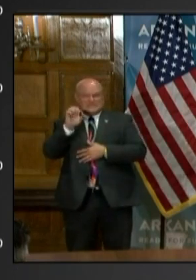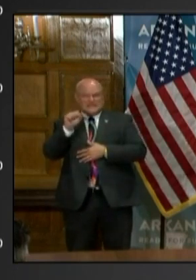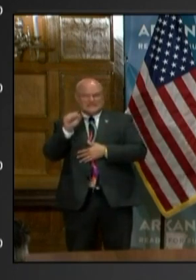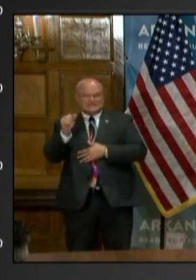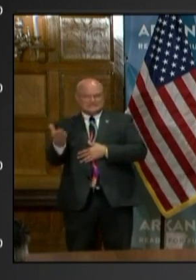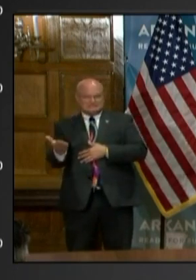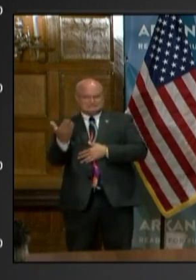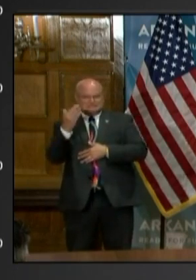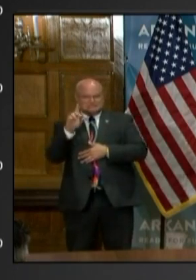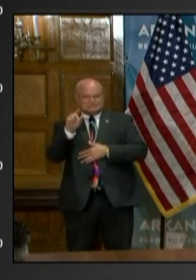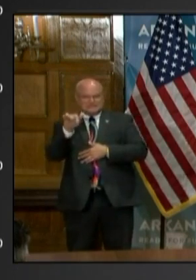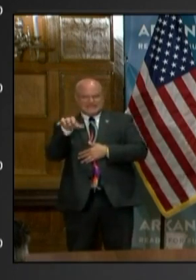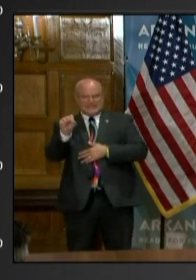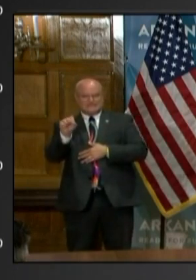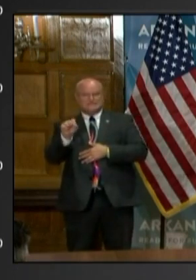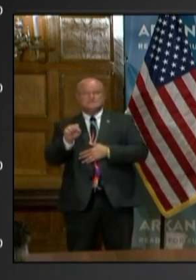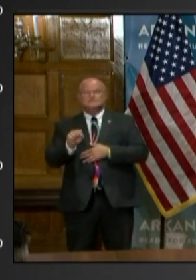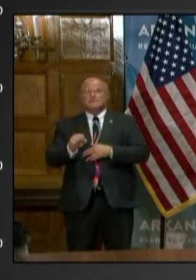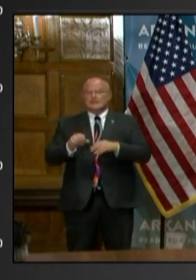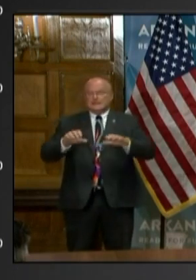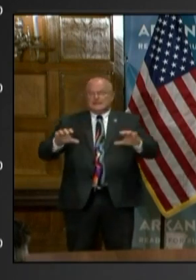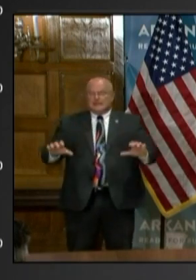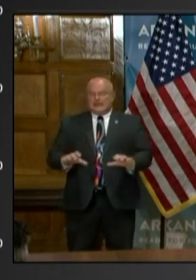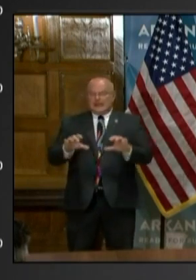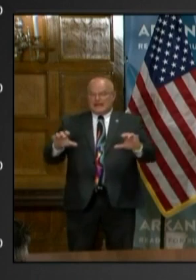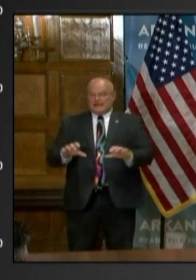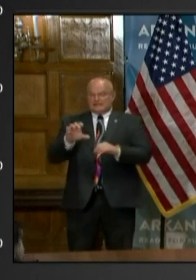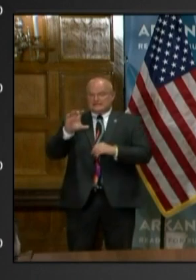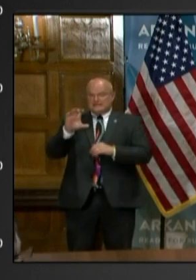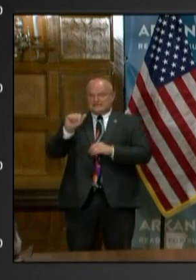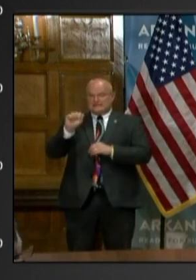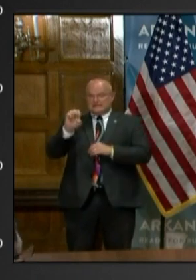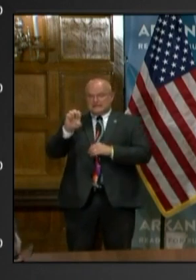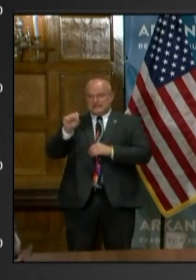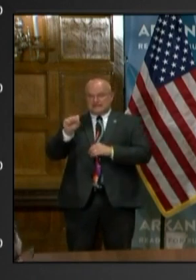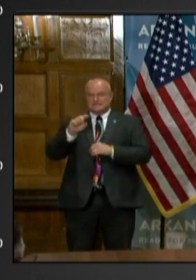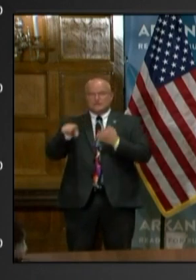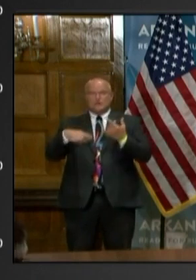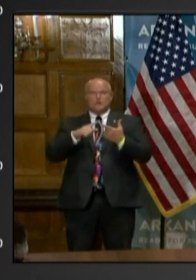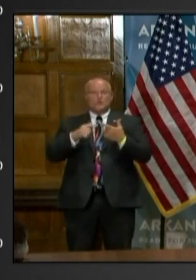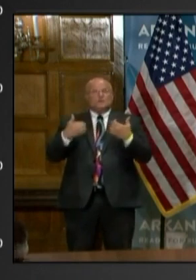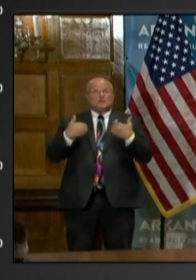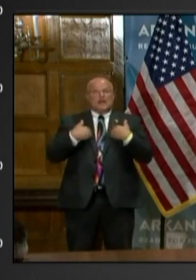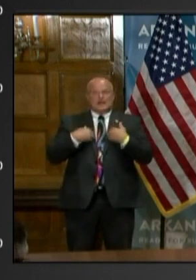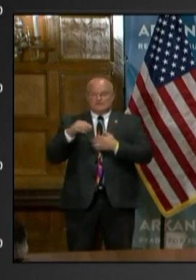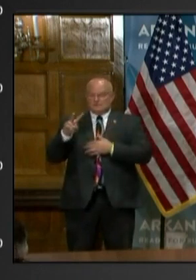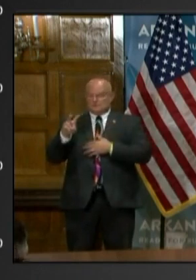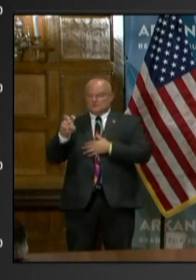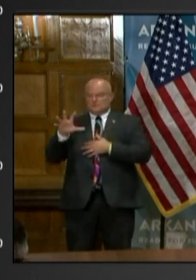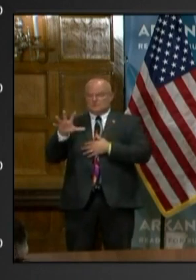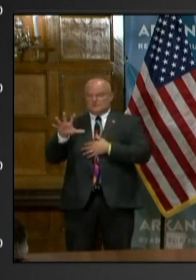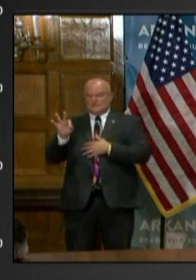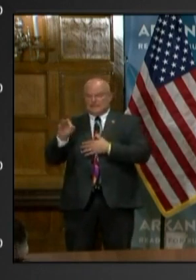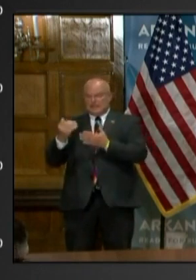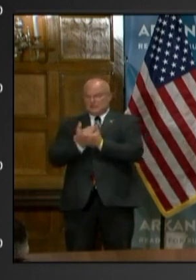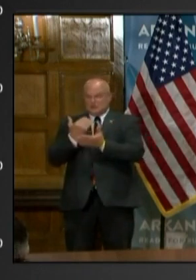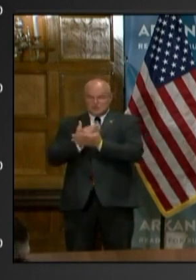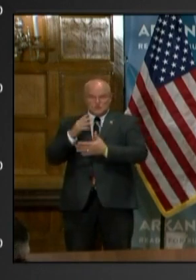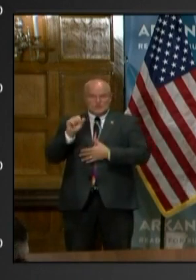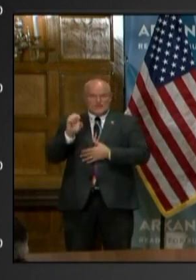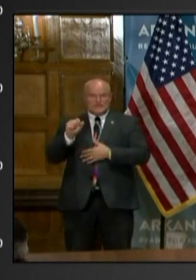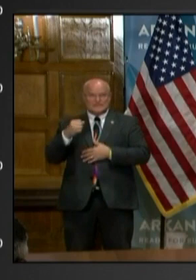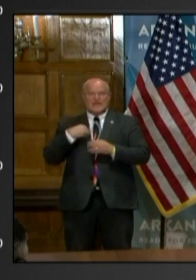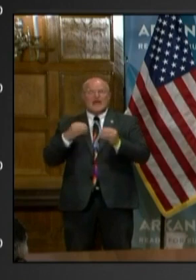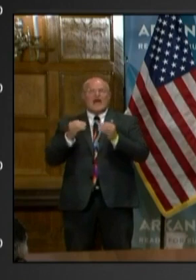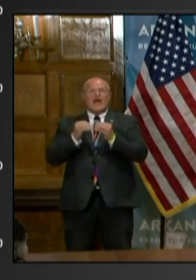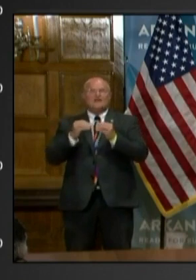coming days. The active cases, and of course that's, whenever you have only 259 new cases, you have